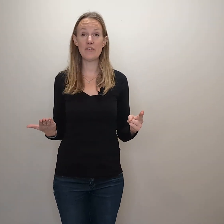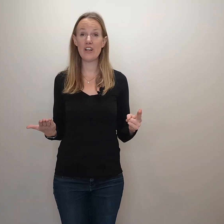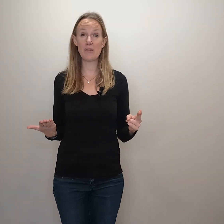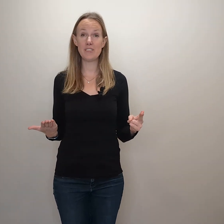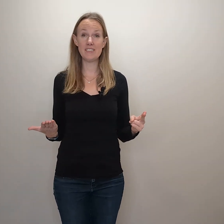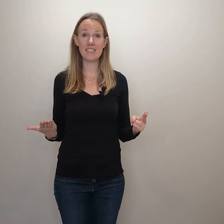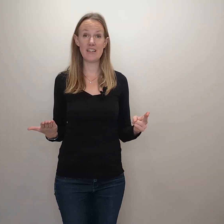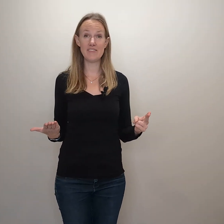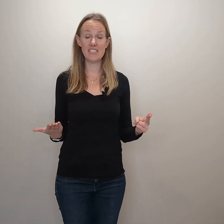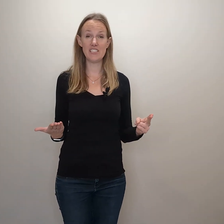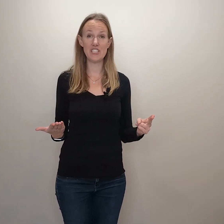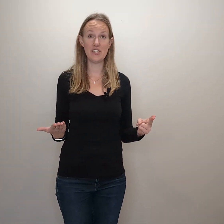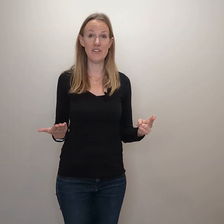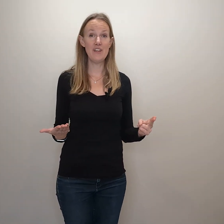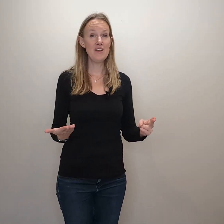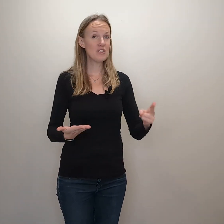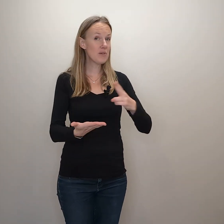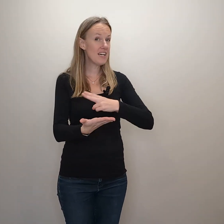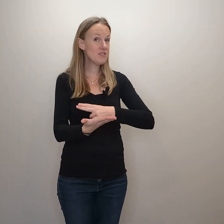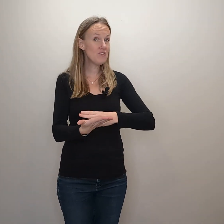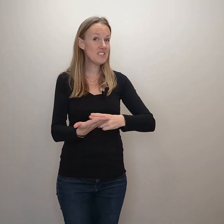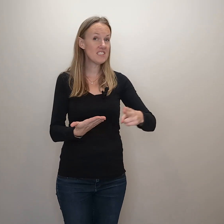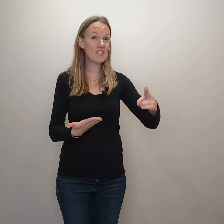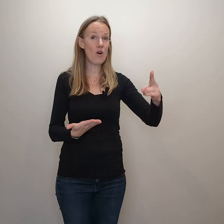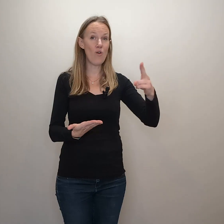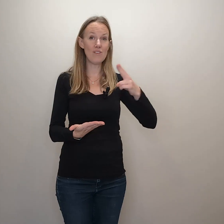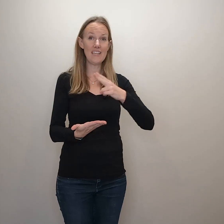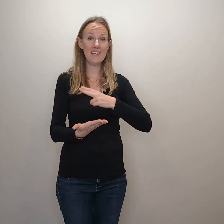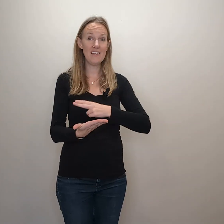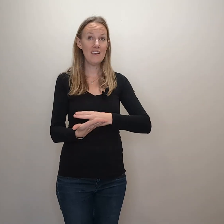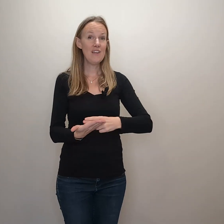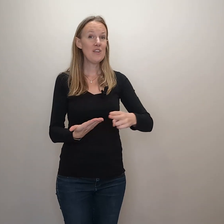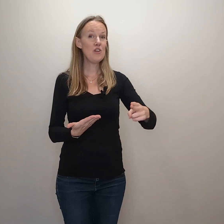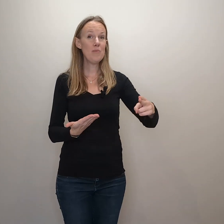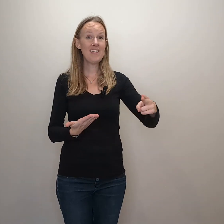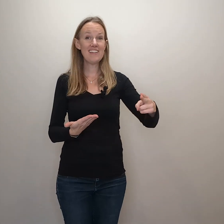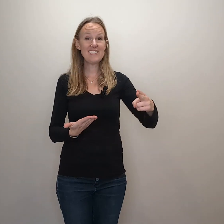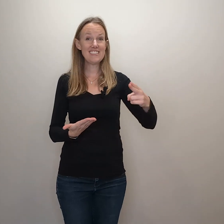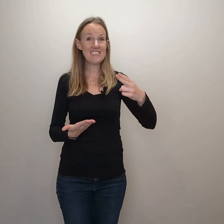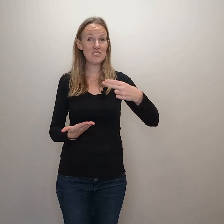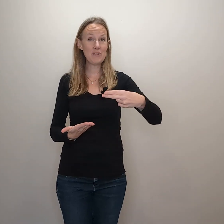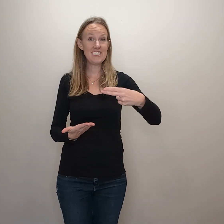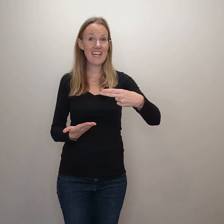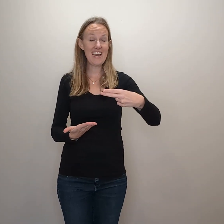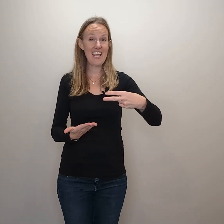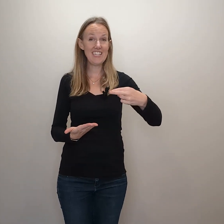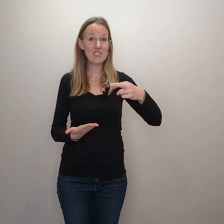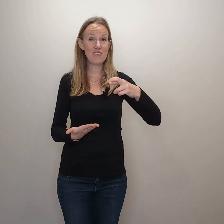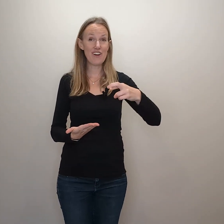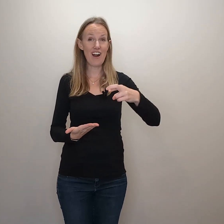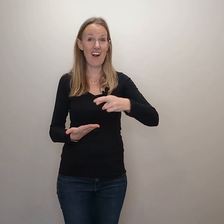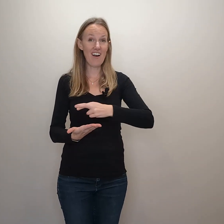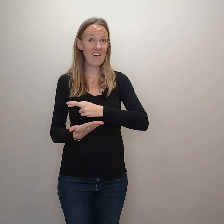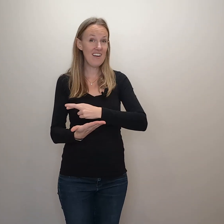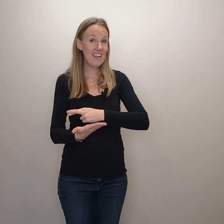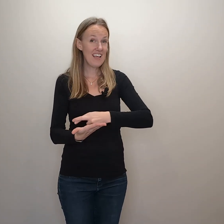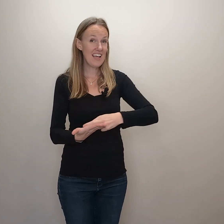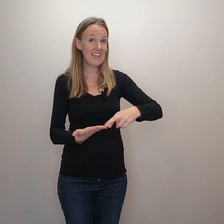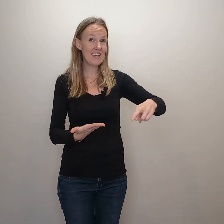different options that I've seen too. So because we've just done holy, you might like just to switch that H for an R and